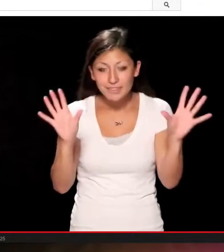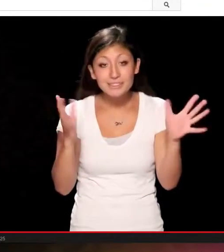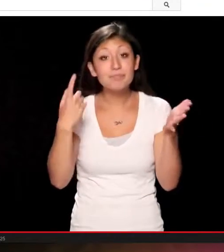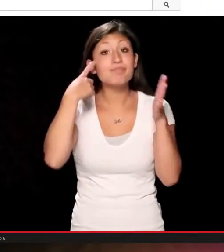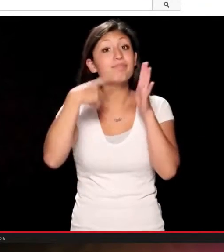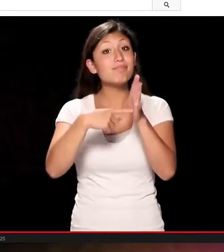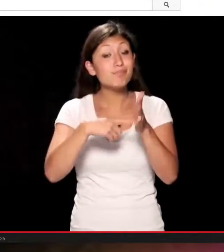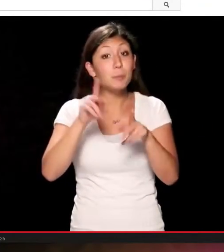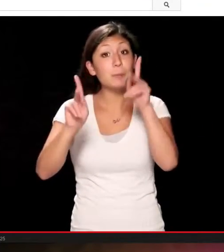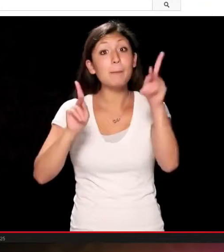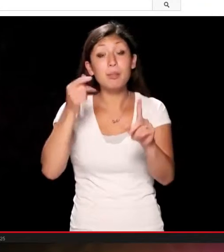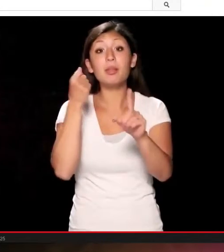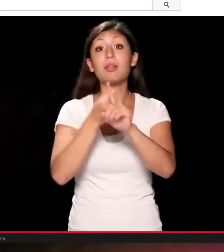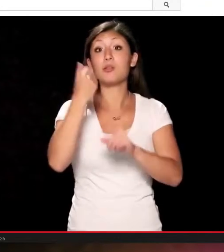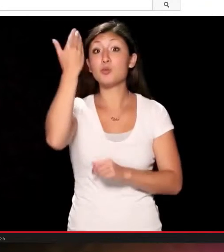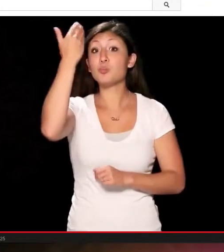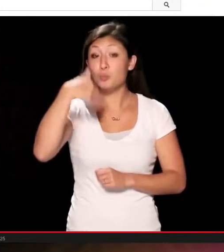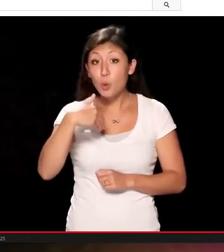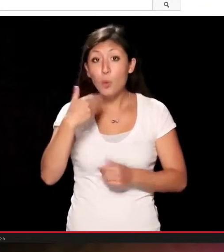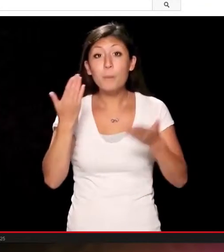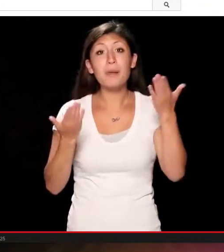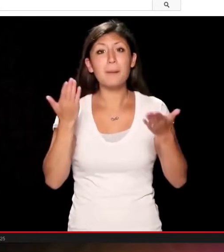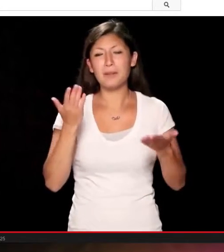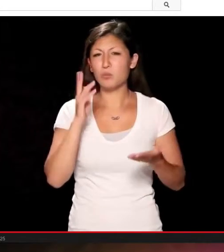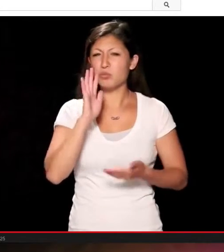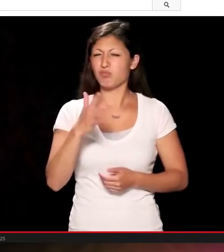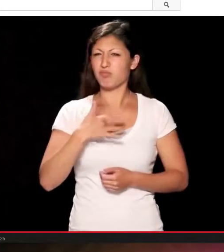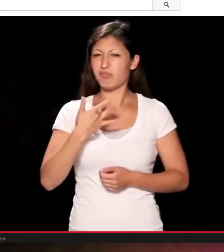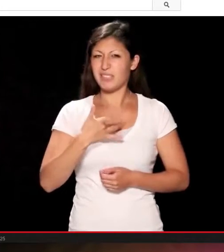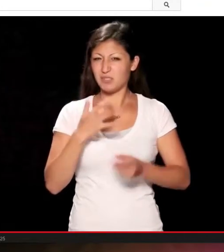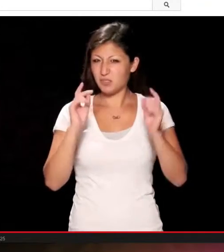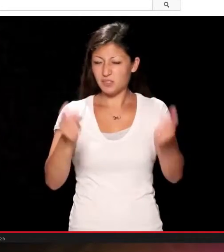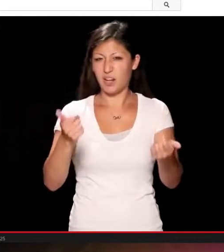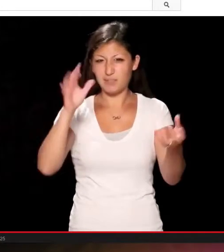Stroke can lead to blurred vision, loss of clarity,